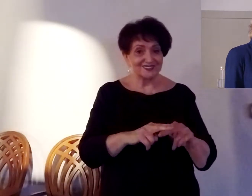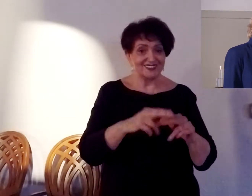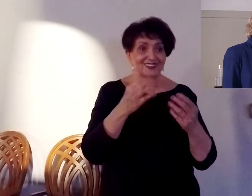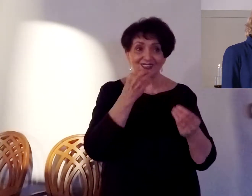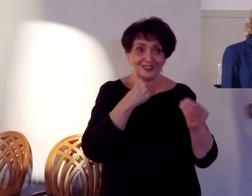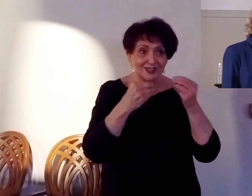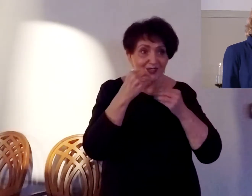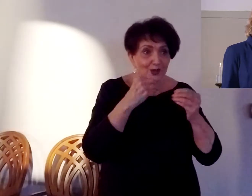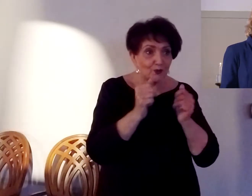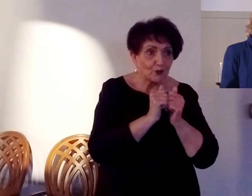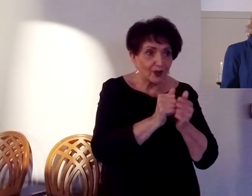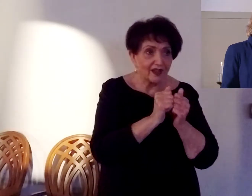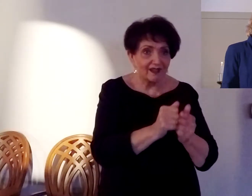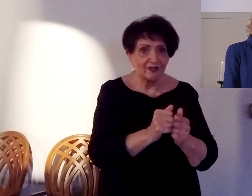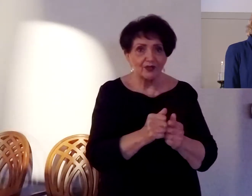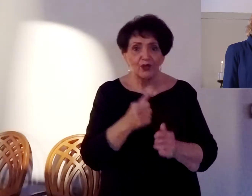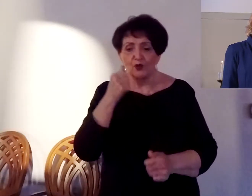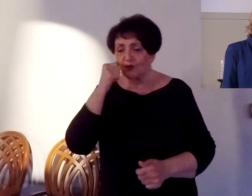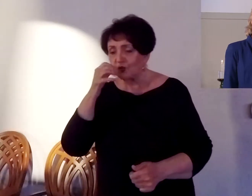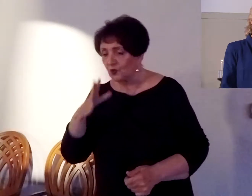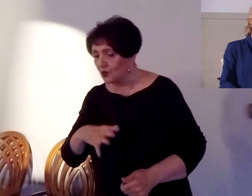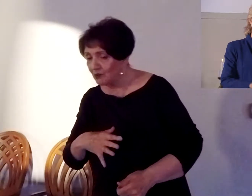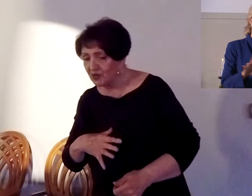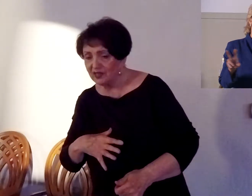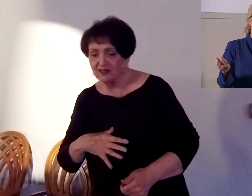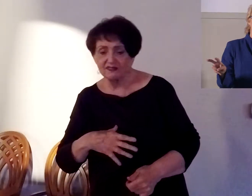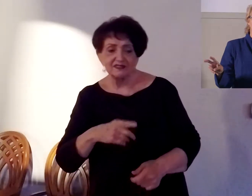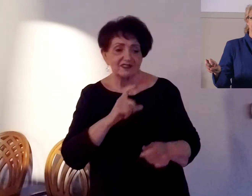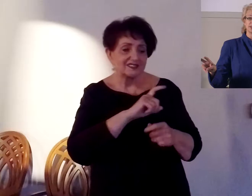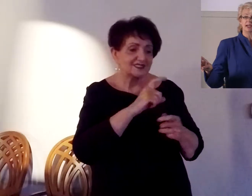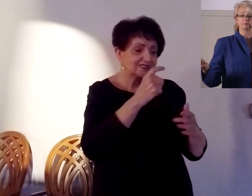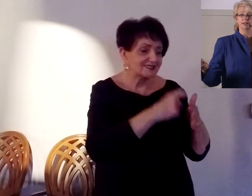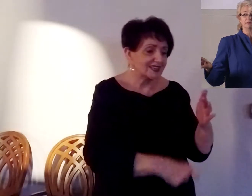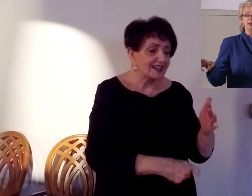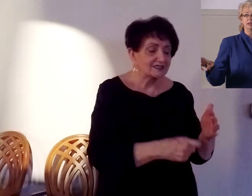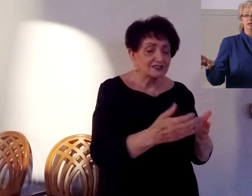women, tax collectors. And what do these people represent but the